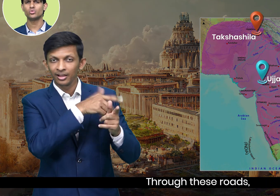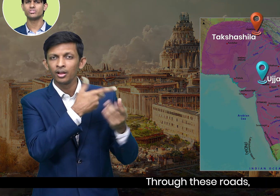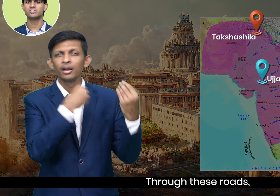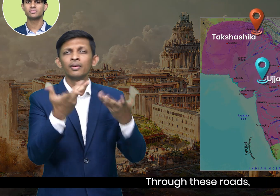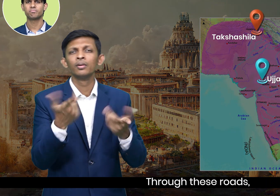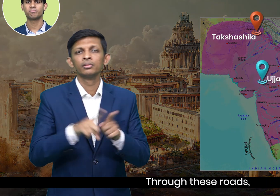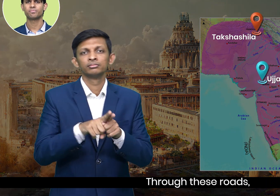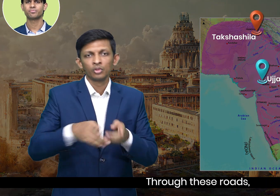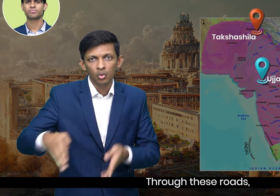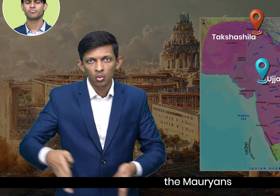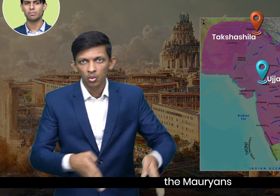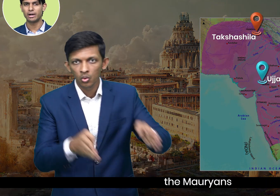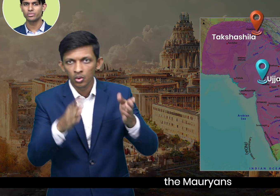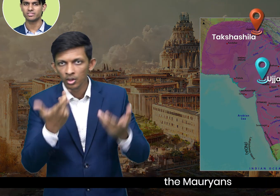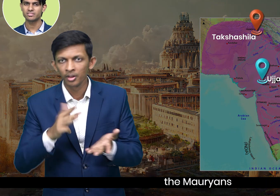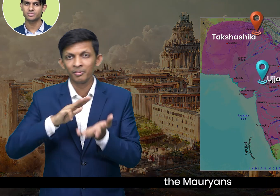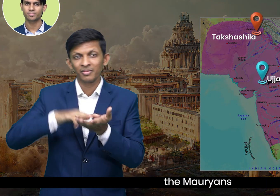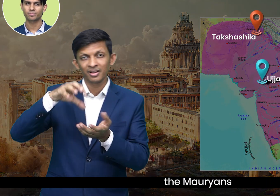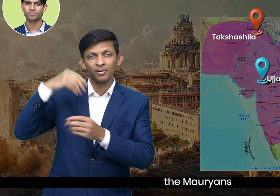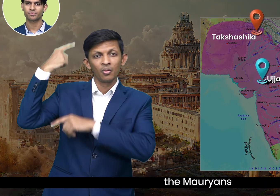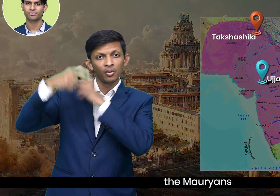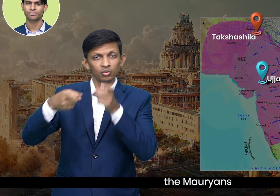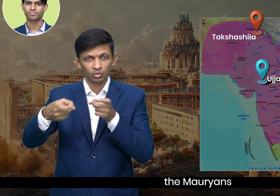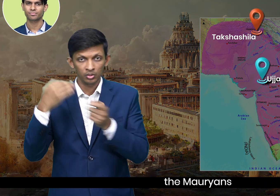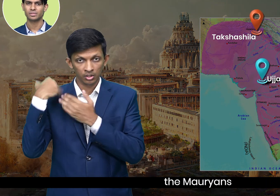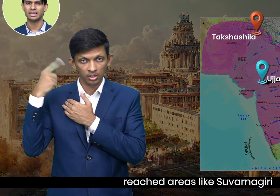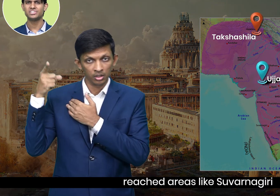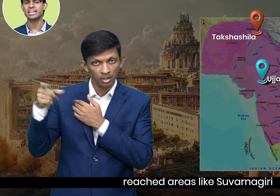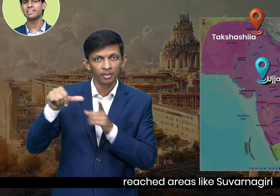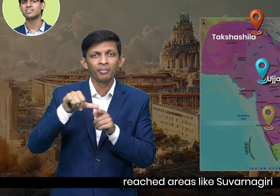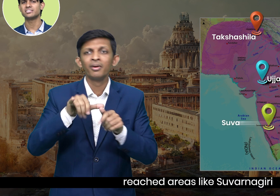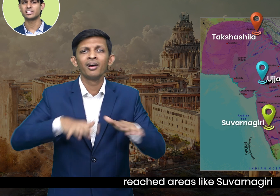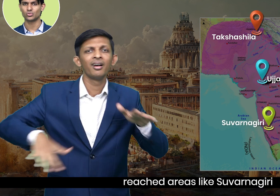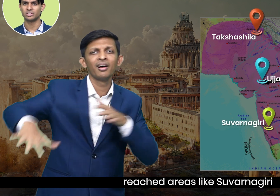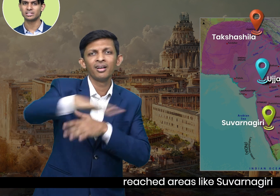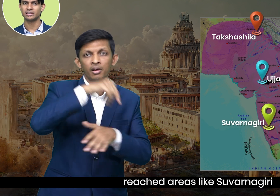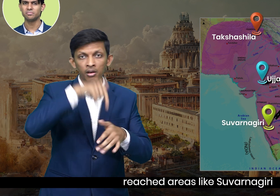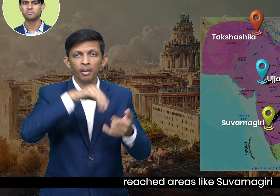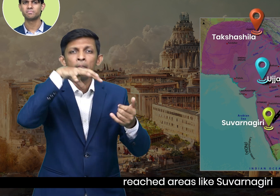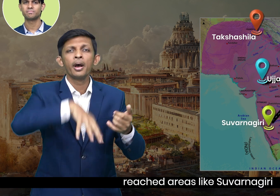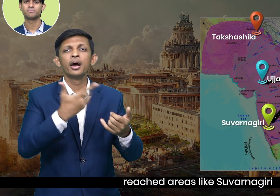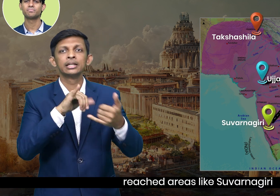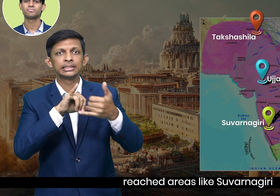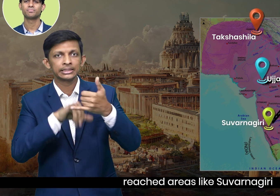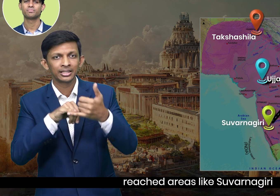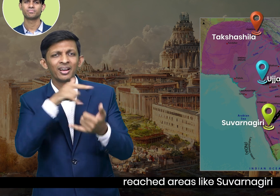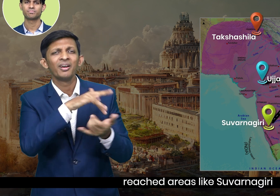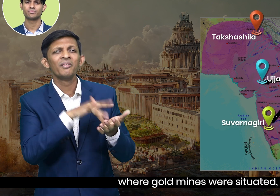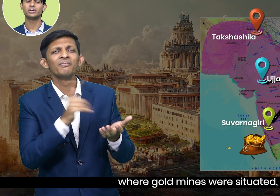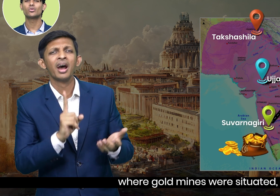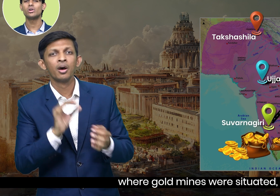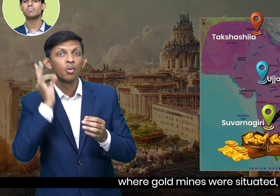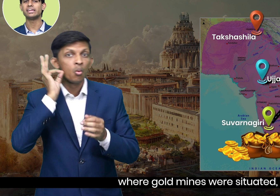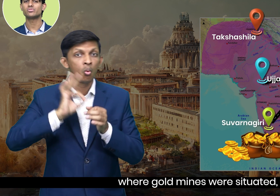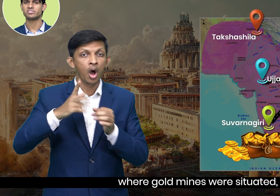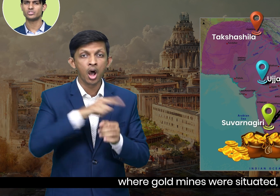Through these roads, the Mauryans reached areas like Suvarnagiri,